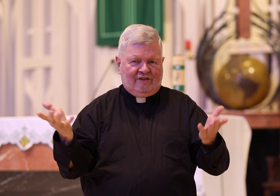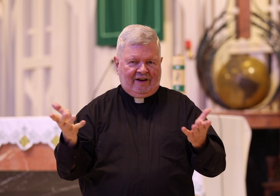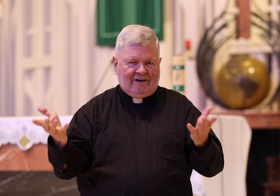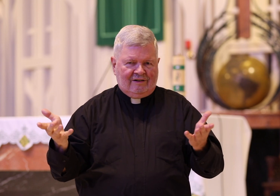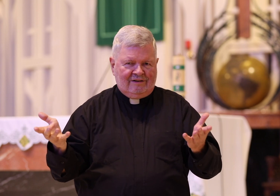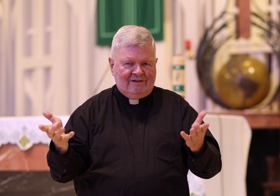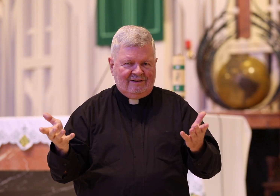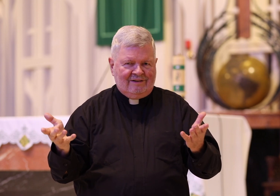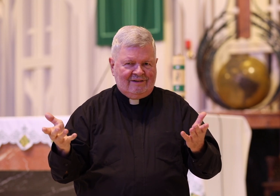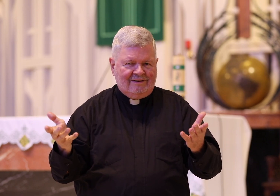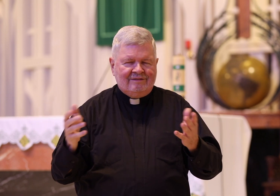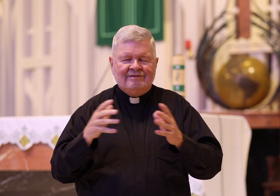there.